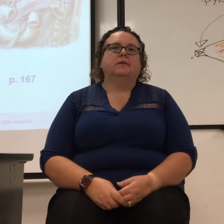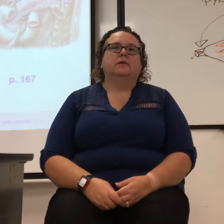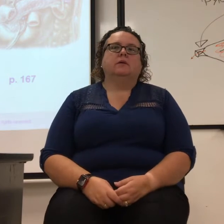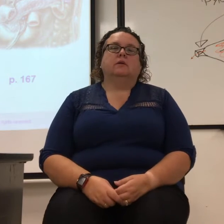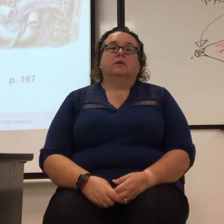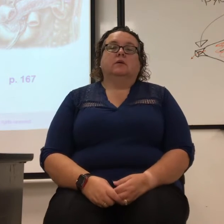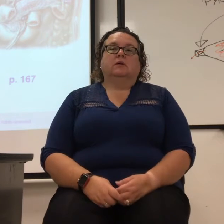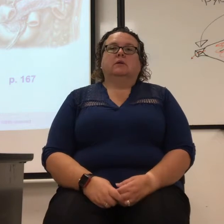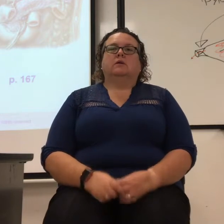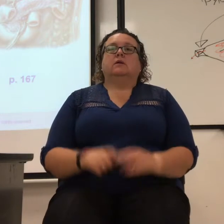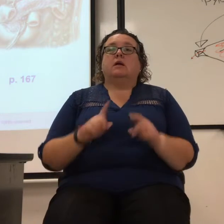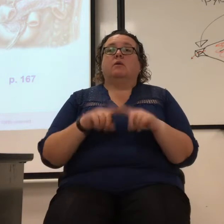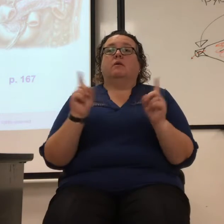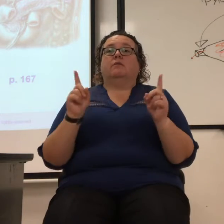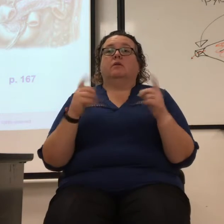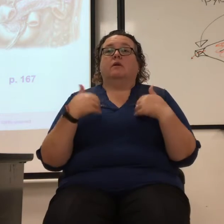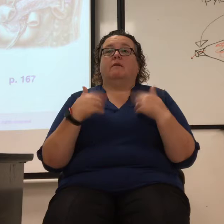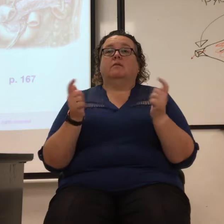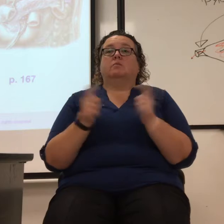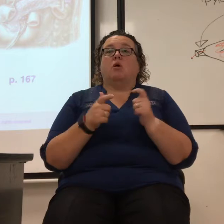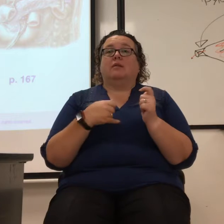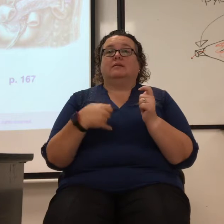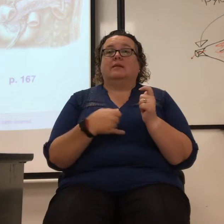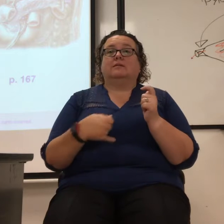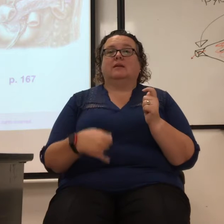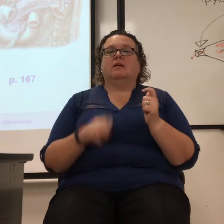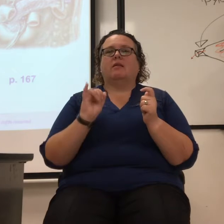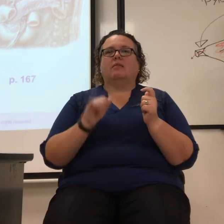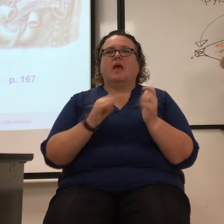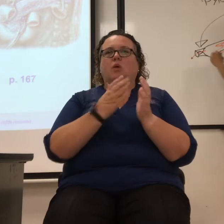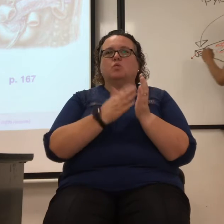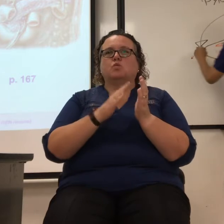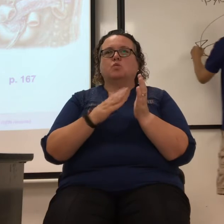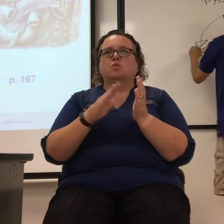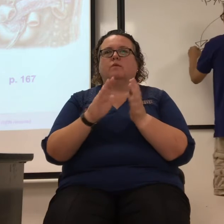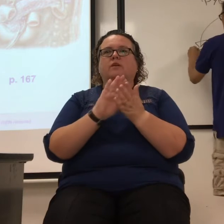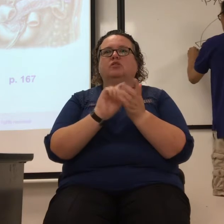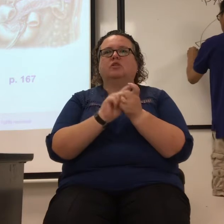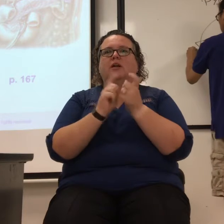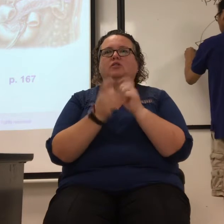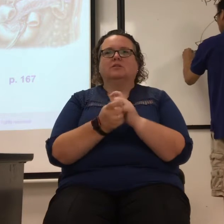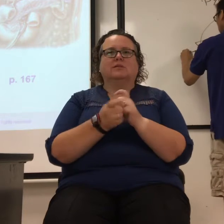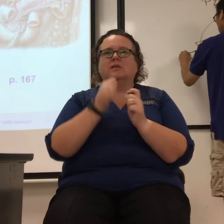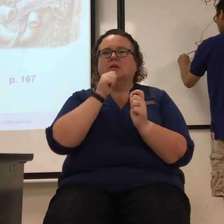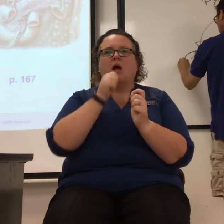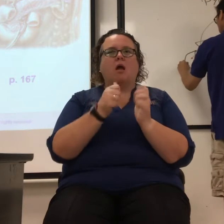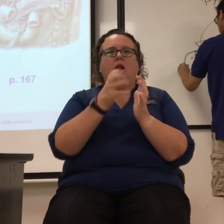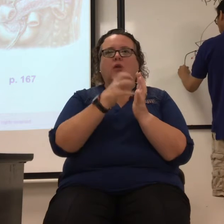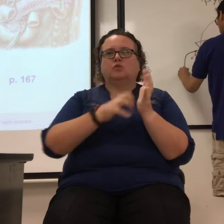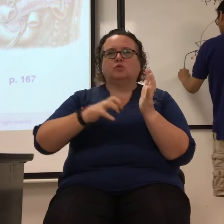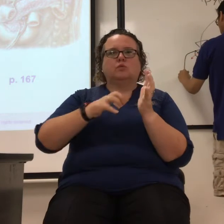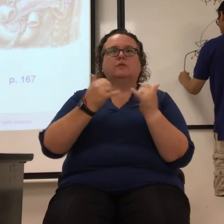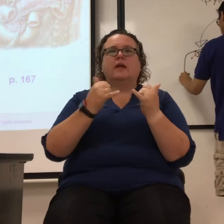However, when you get to the small intestine, those grooves change to circular ones.